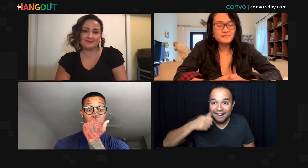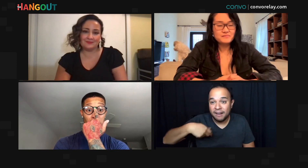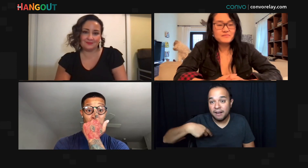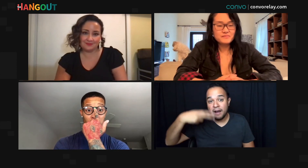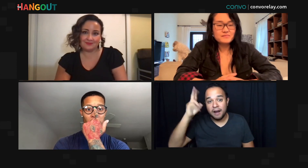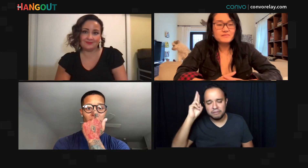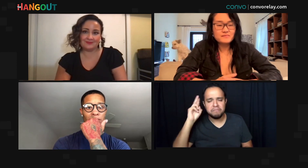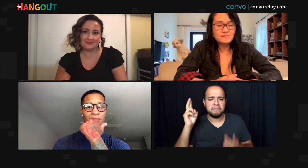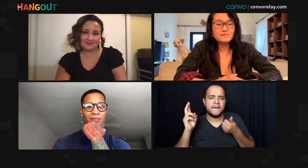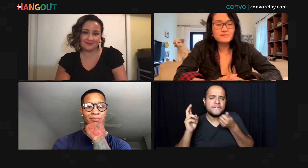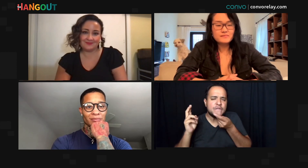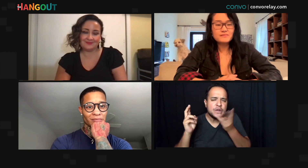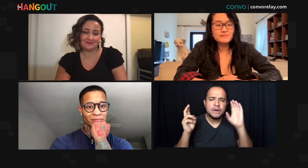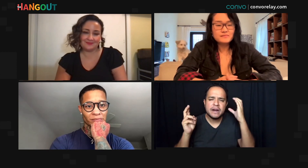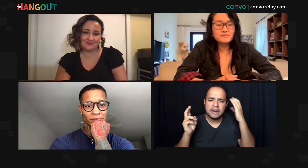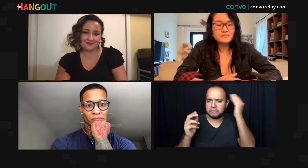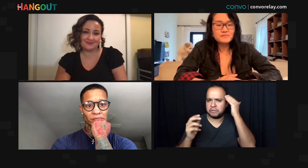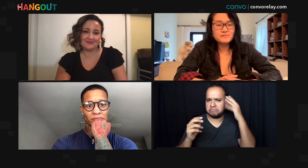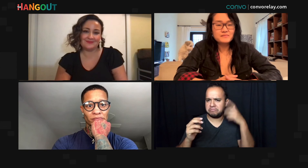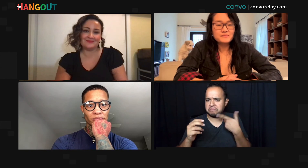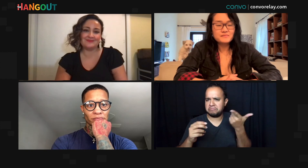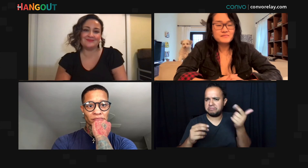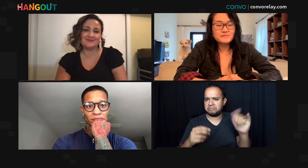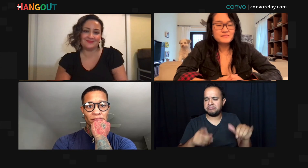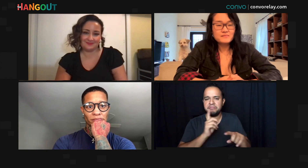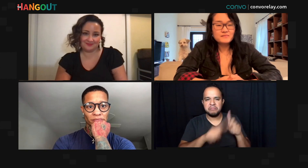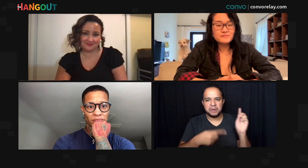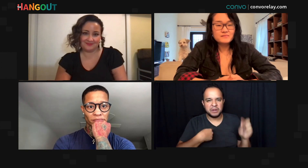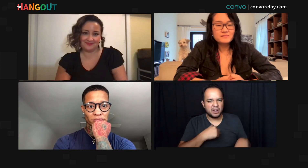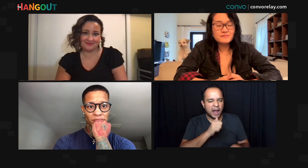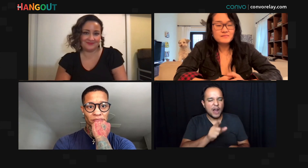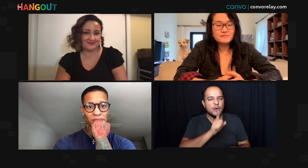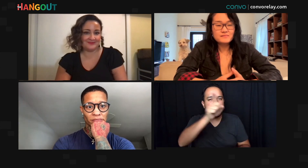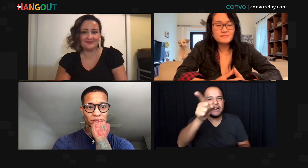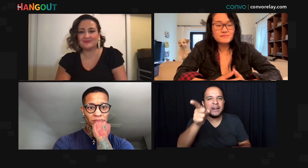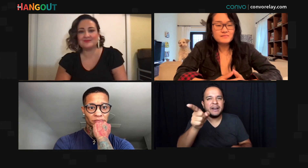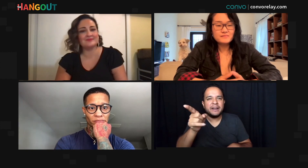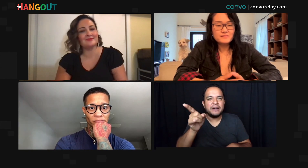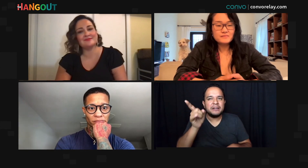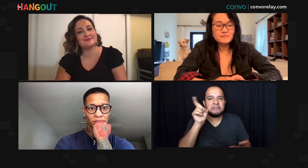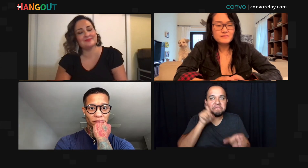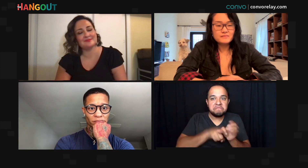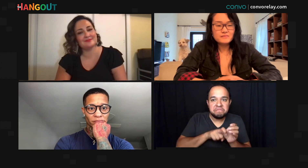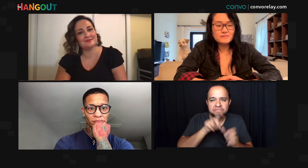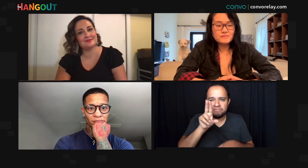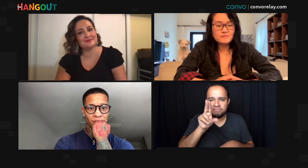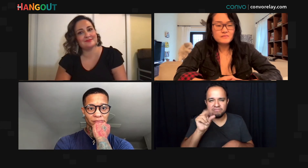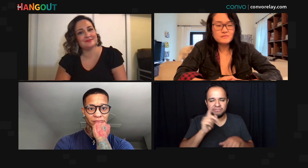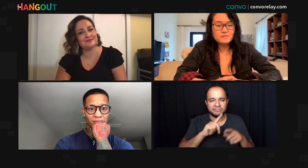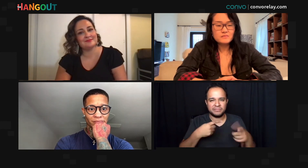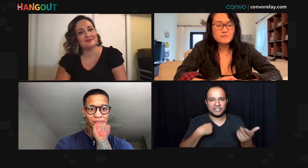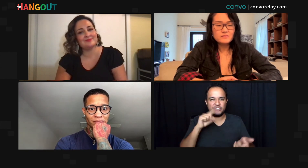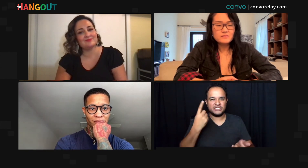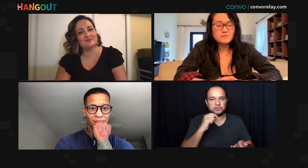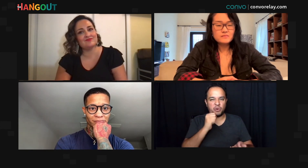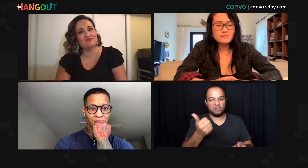extended family members like my aunts and uncles and cousins, I do have a few cousins that were supportive, but